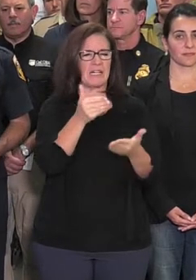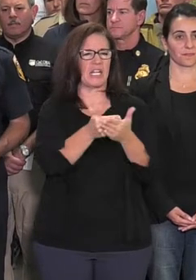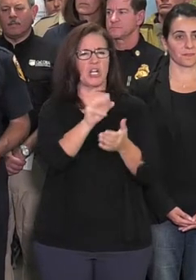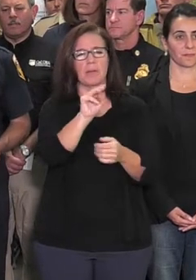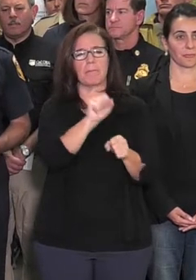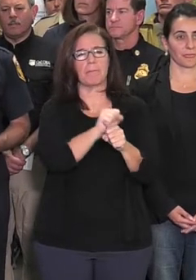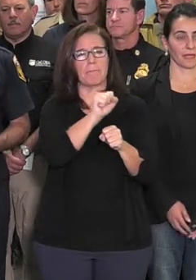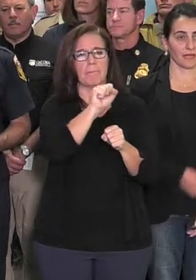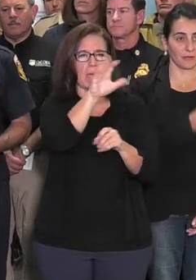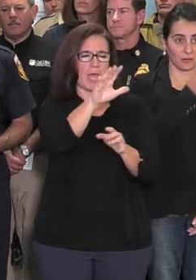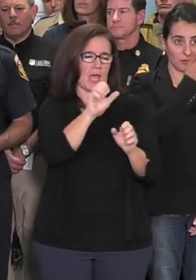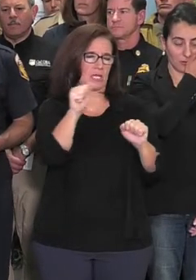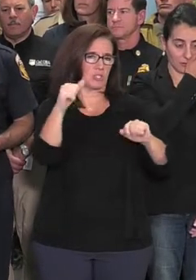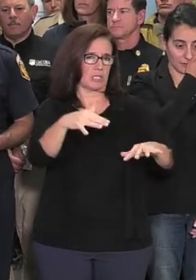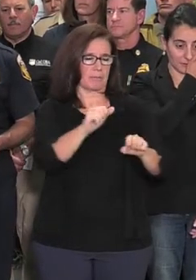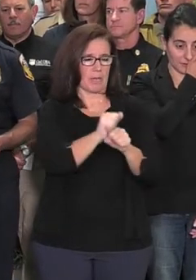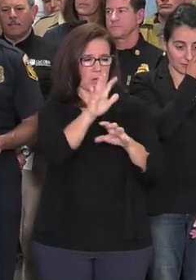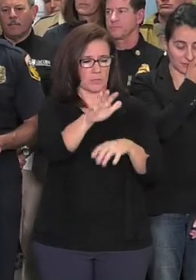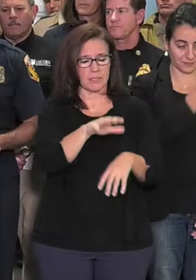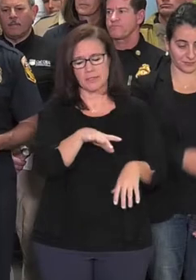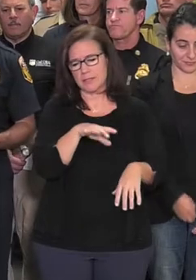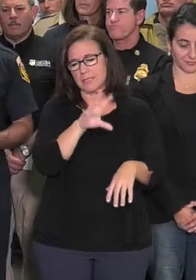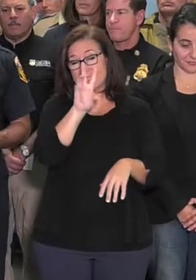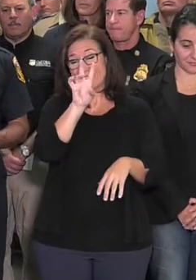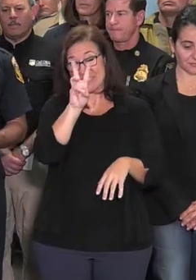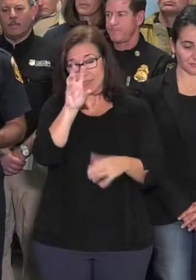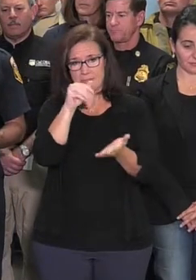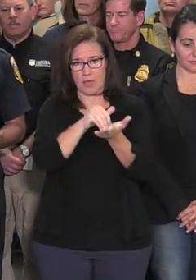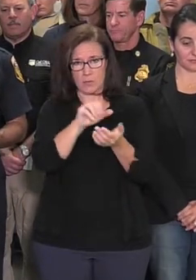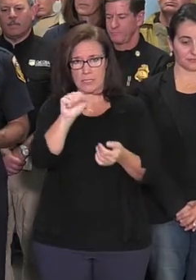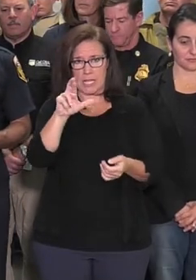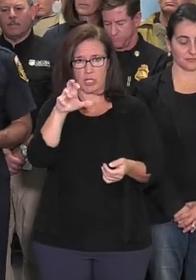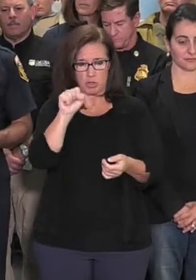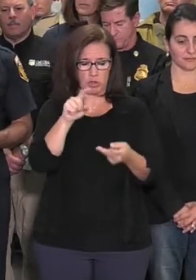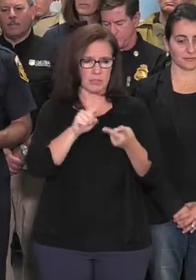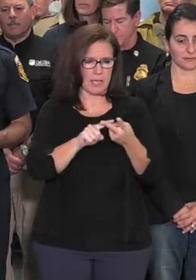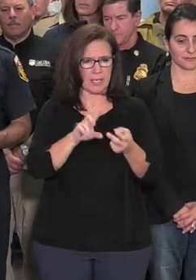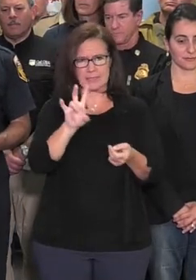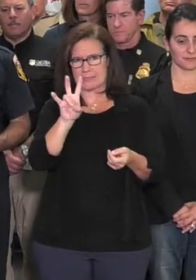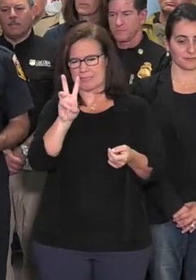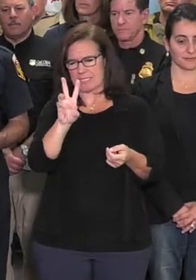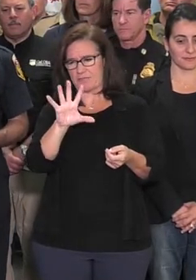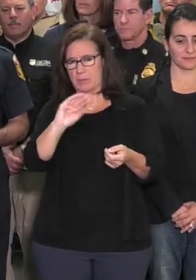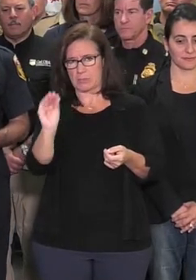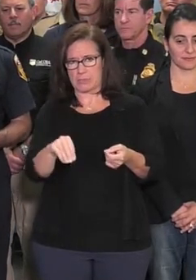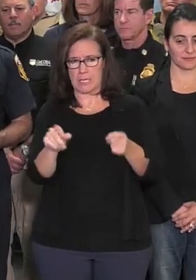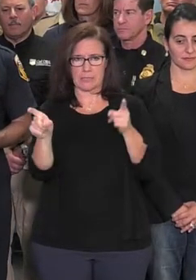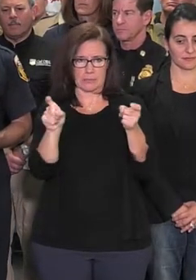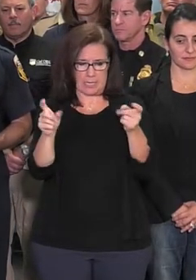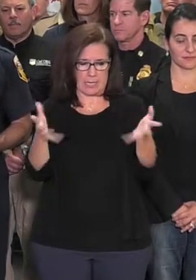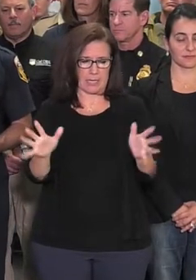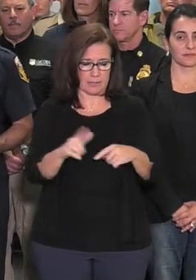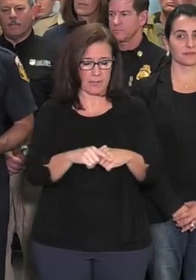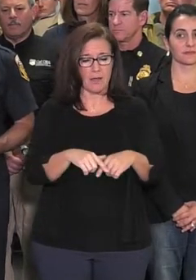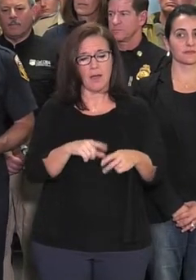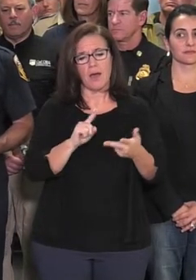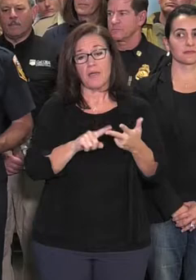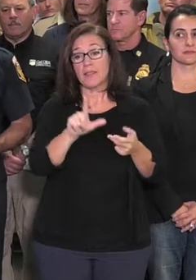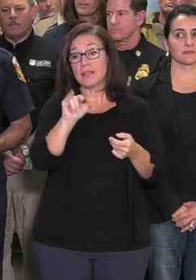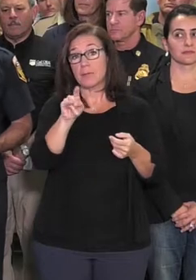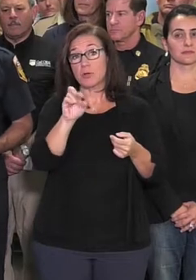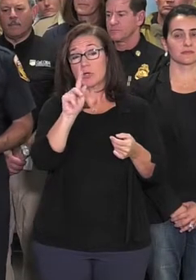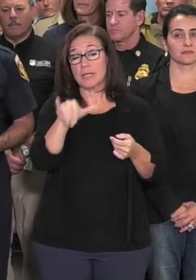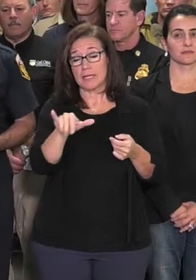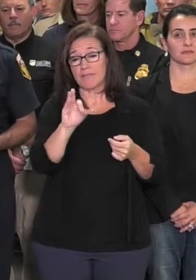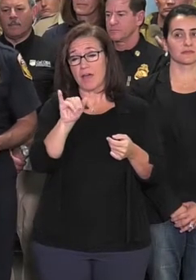and 65% contained. And the Liberty Fire in Riverside County, 300 acres, 90%